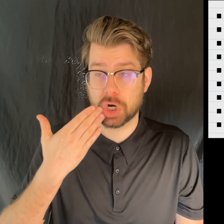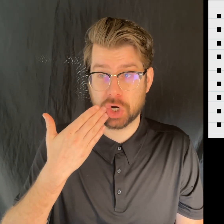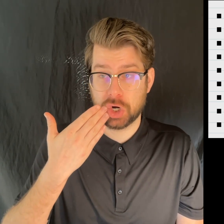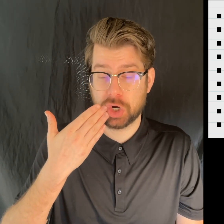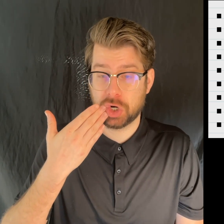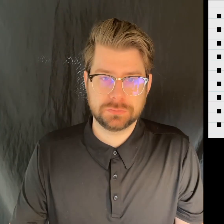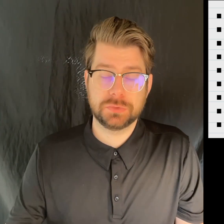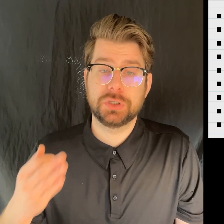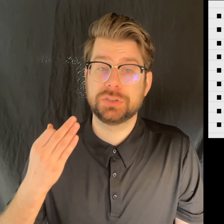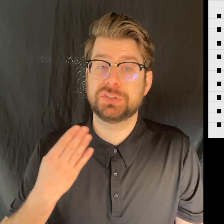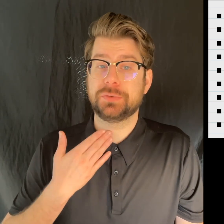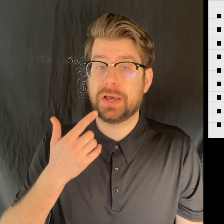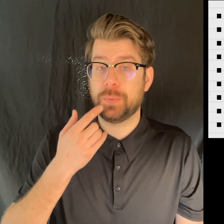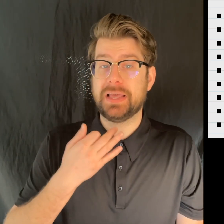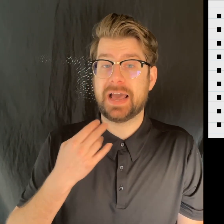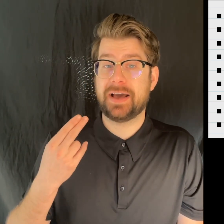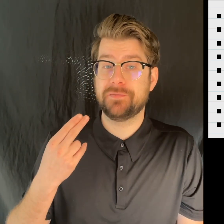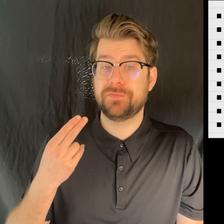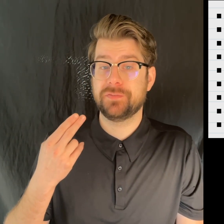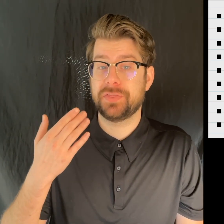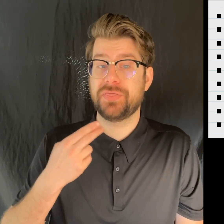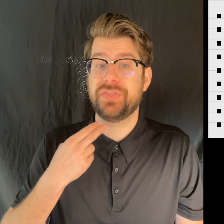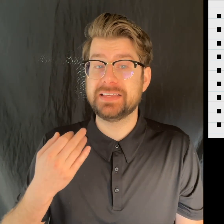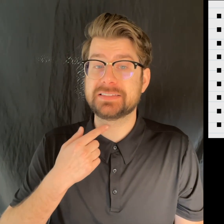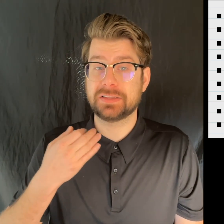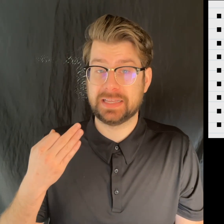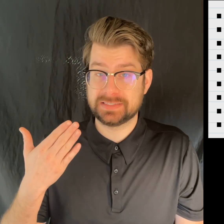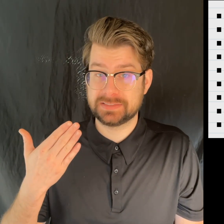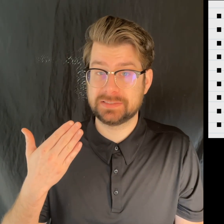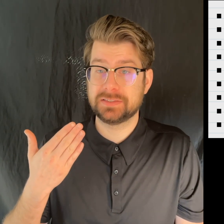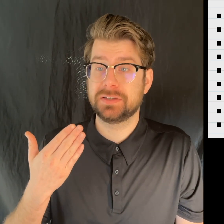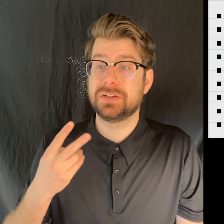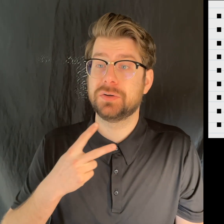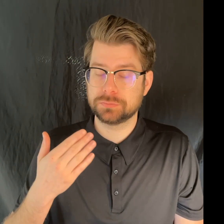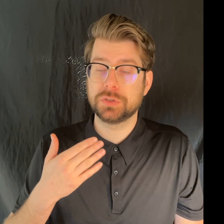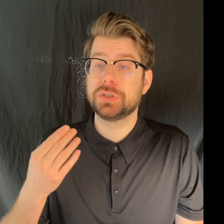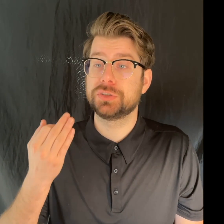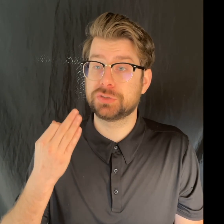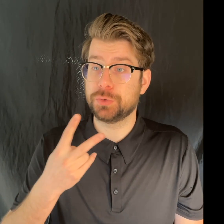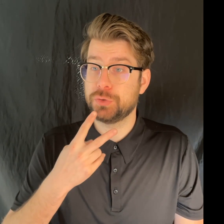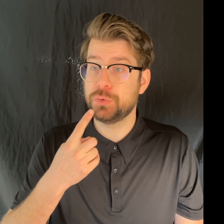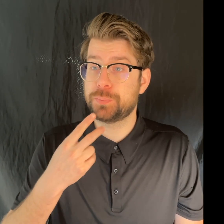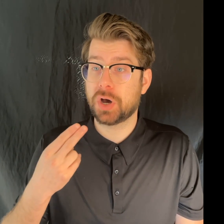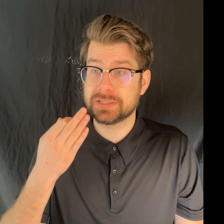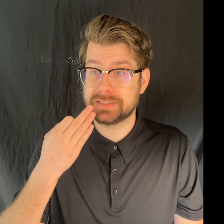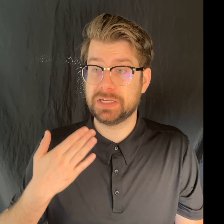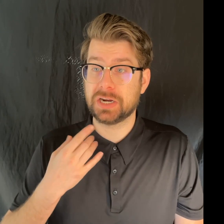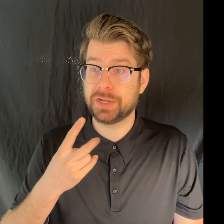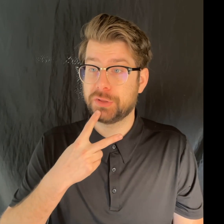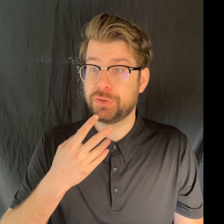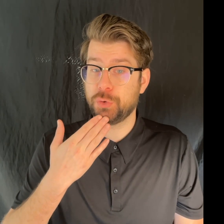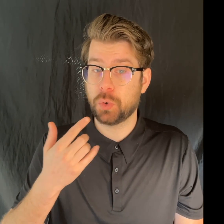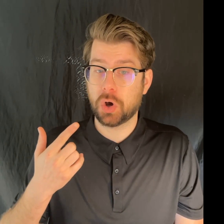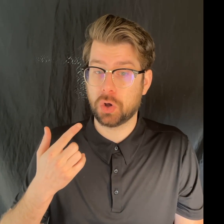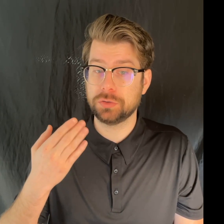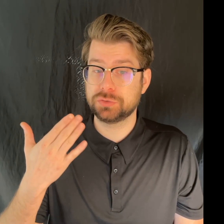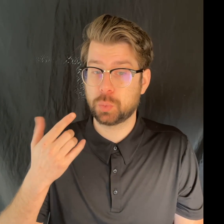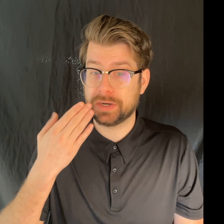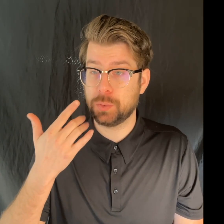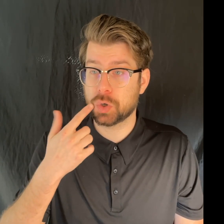counter. So now we have this list. So you pause here and cue all 20